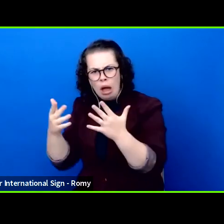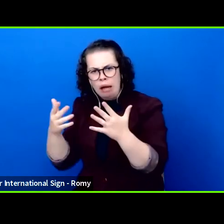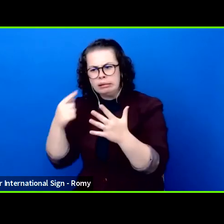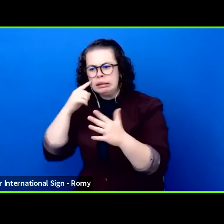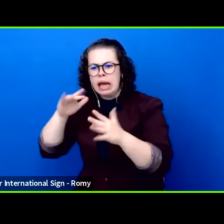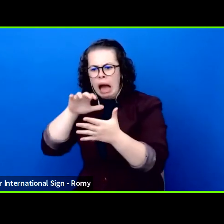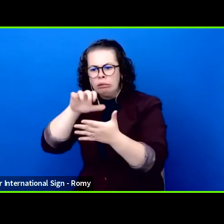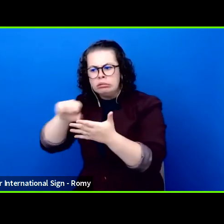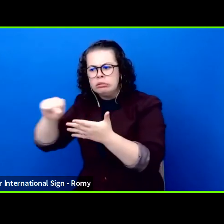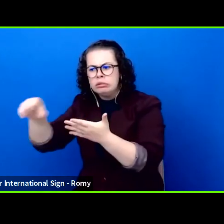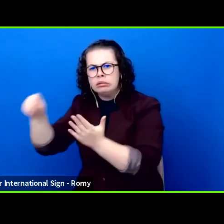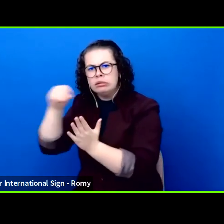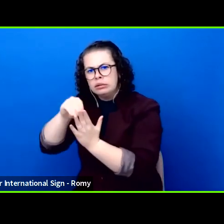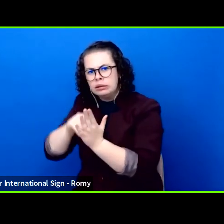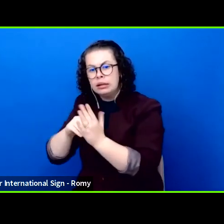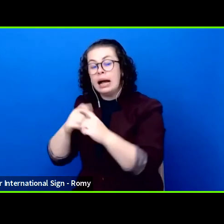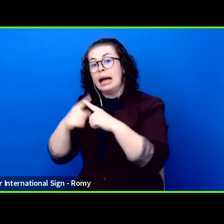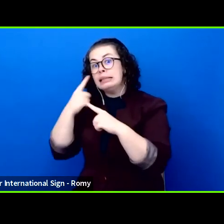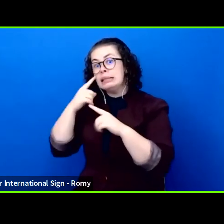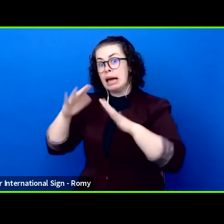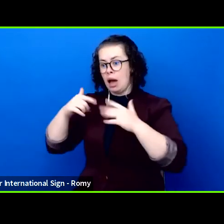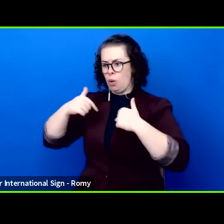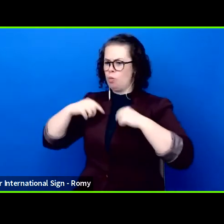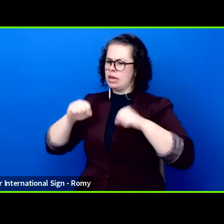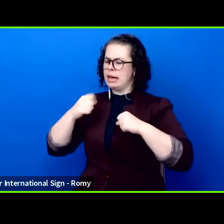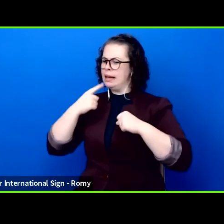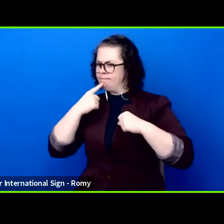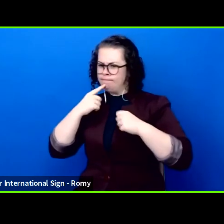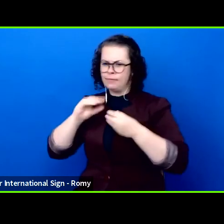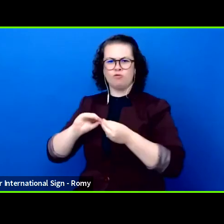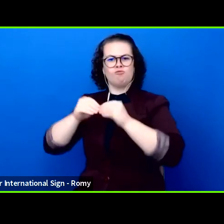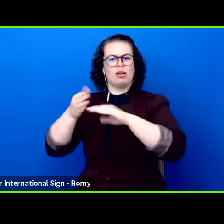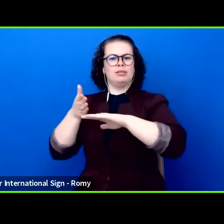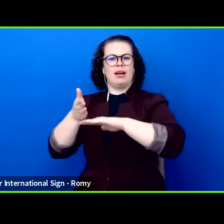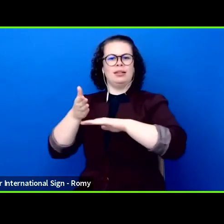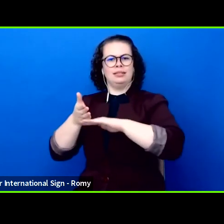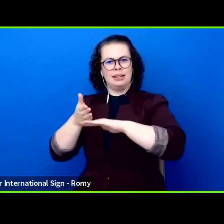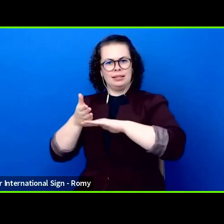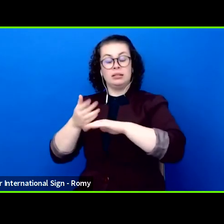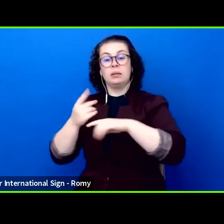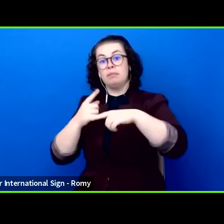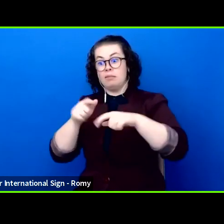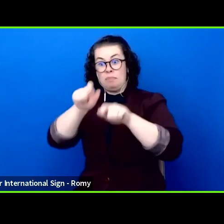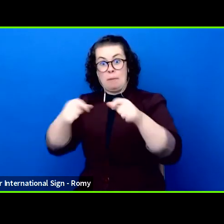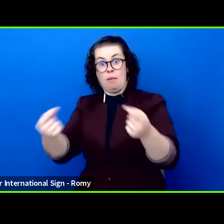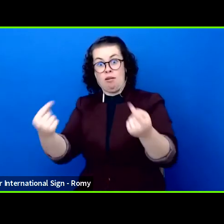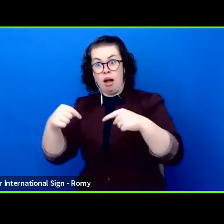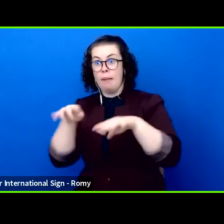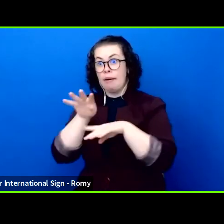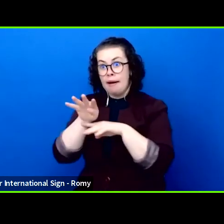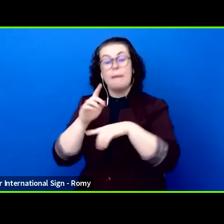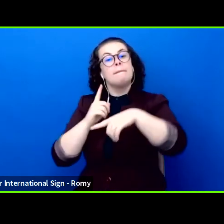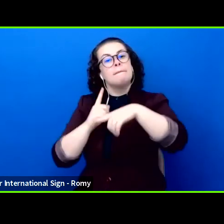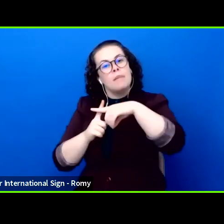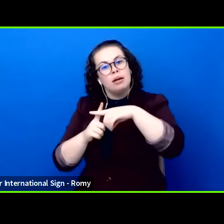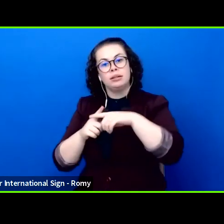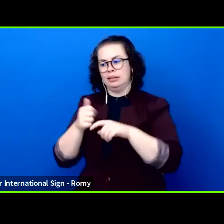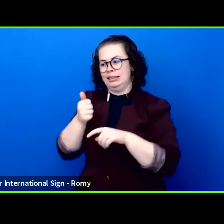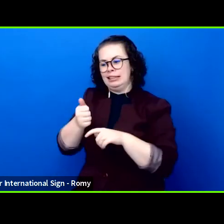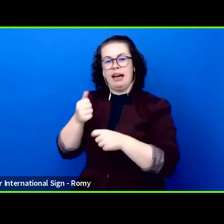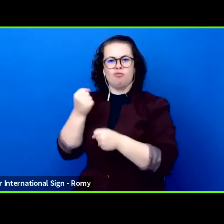access for a diverse audience as well as representation on stage. Moderator Stefan